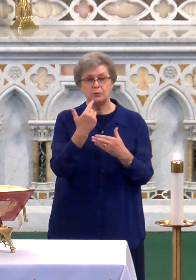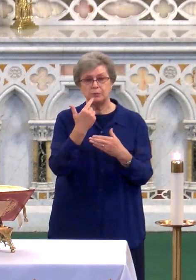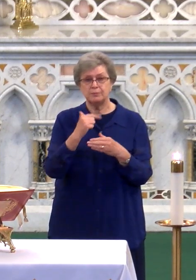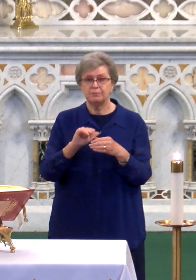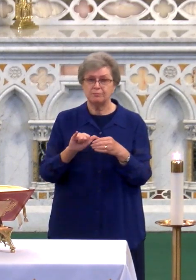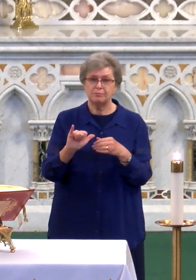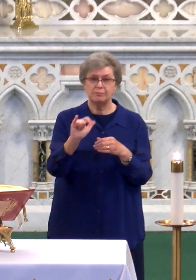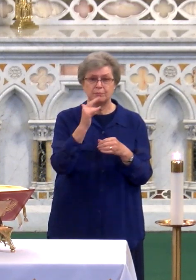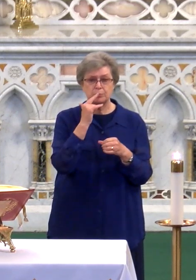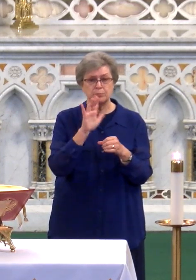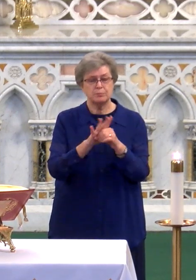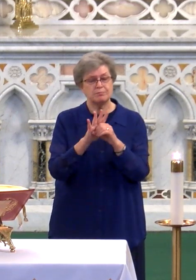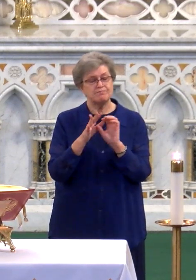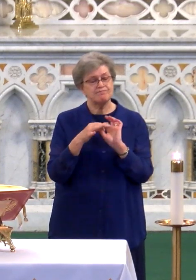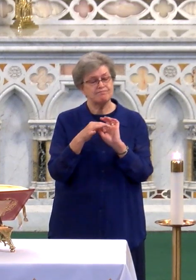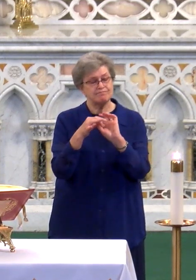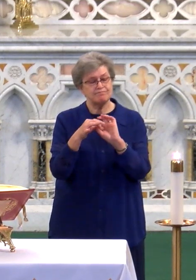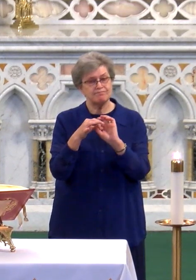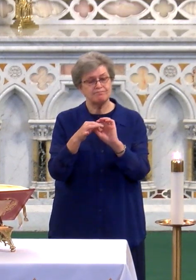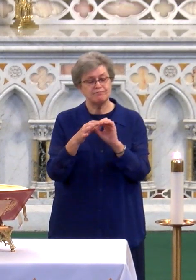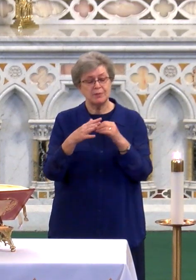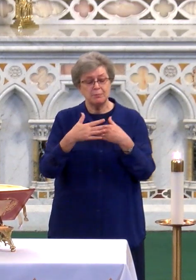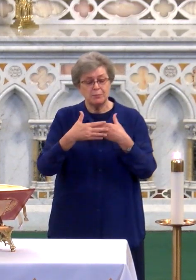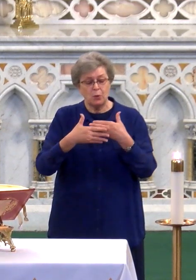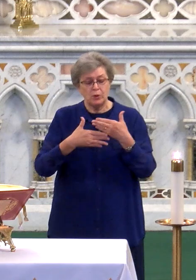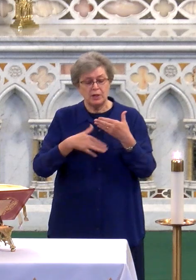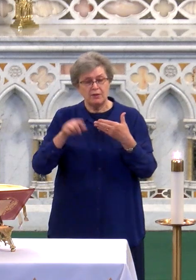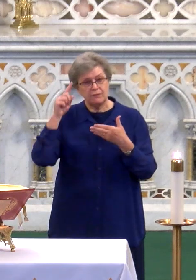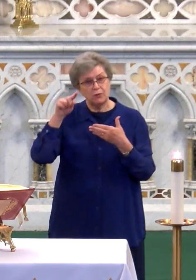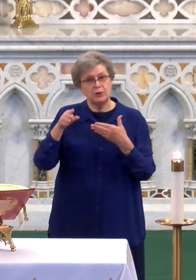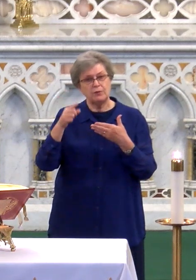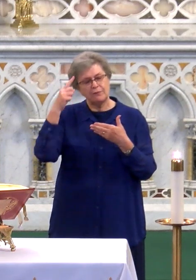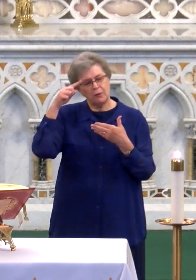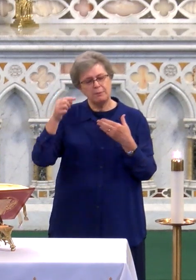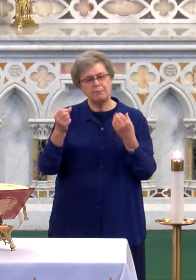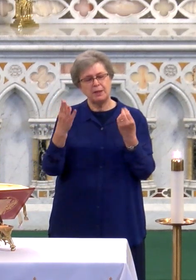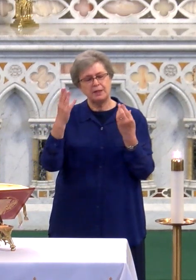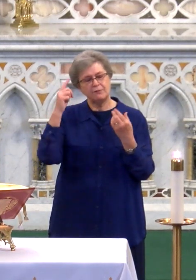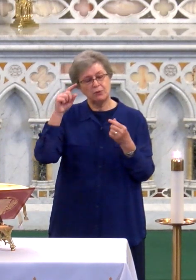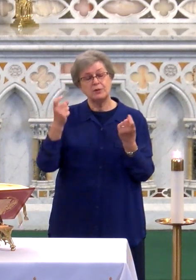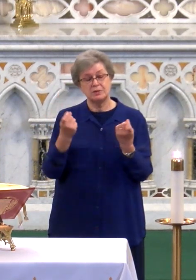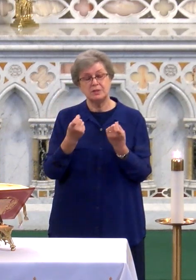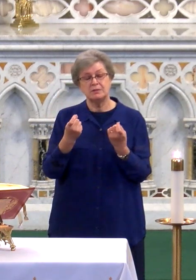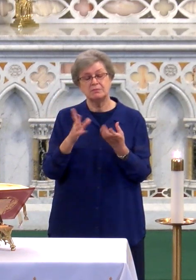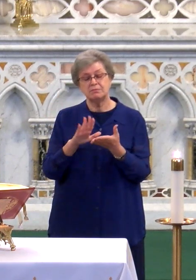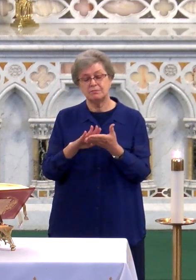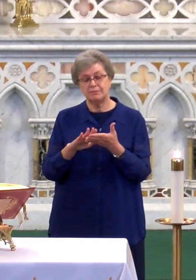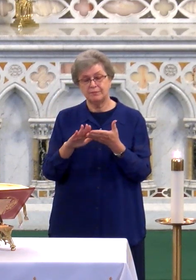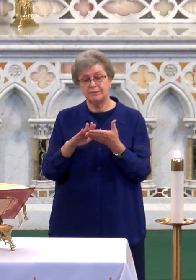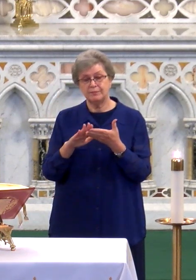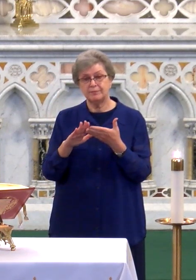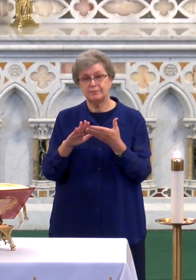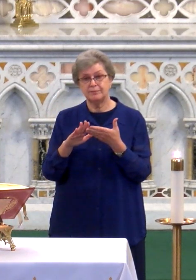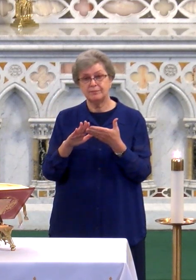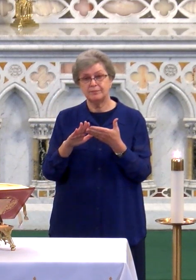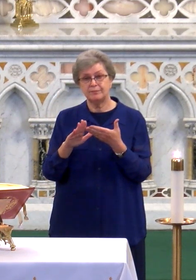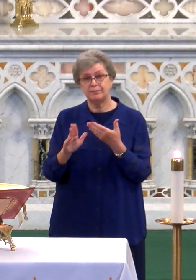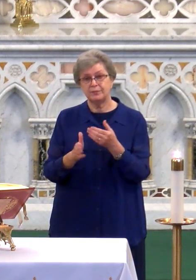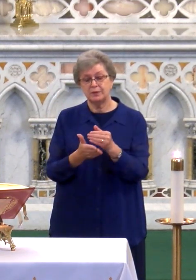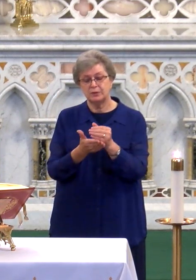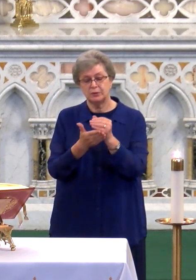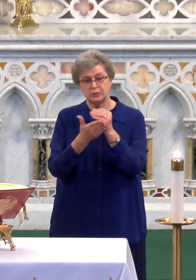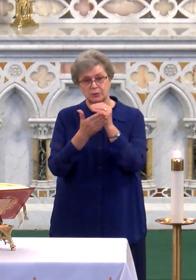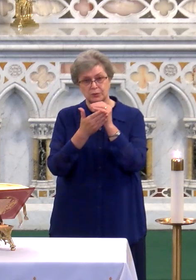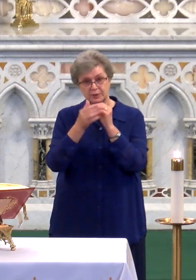and eternal covenant, which will be poured out for you and for many for the forgiveness of sins.